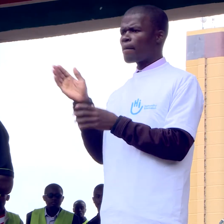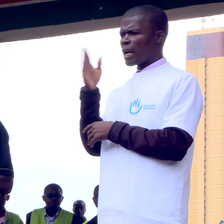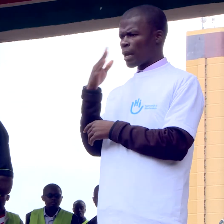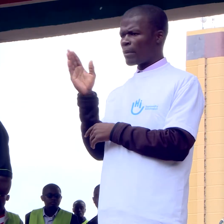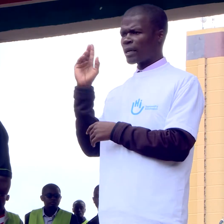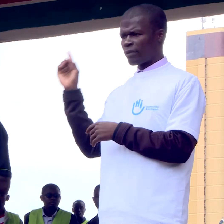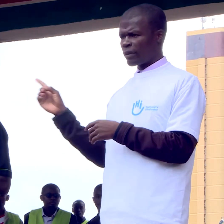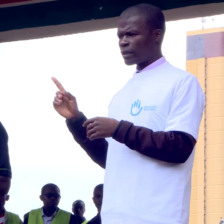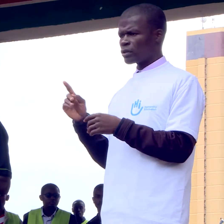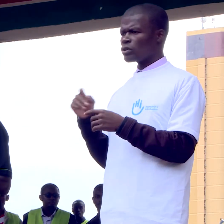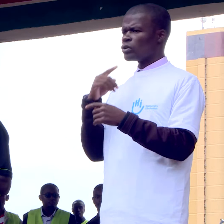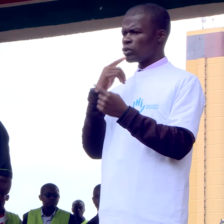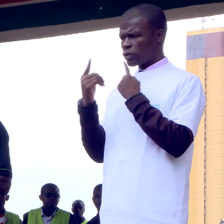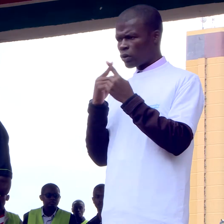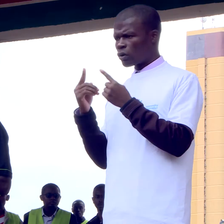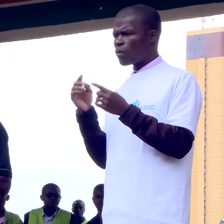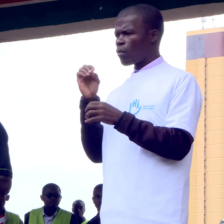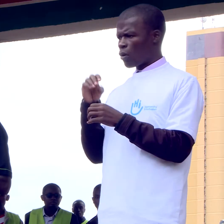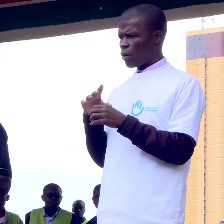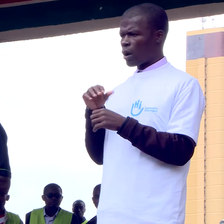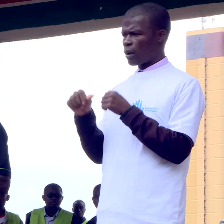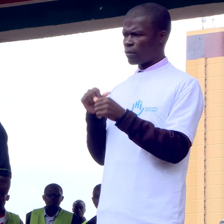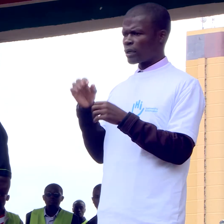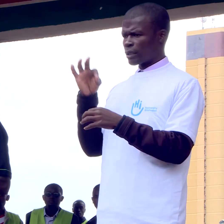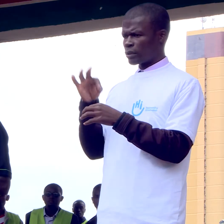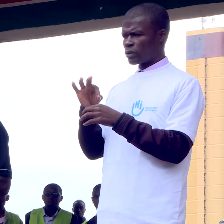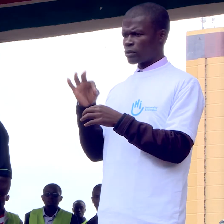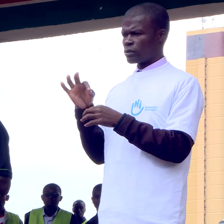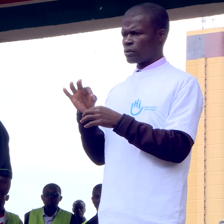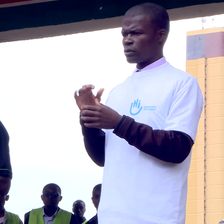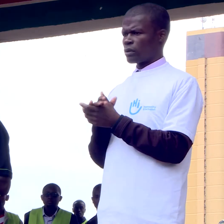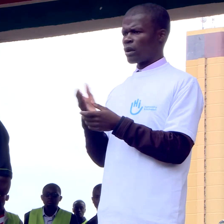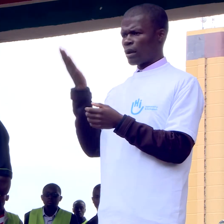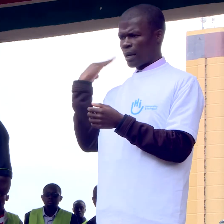to further discussions around the electoral laws reform agenda.